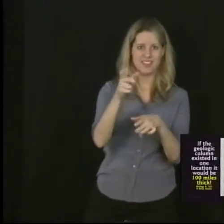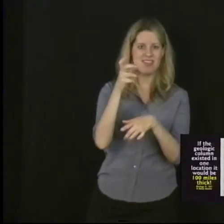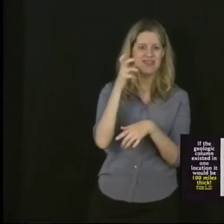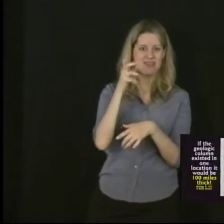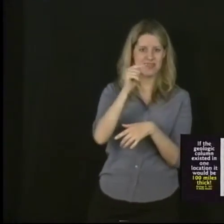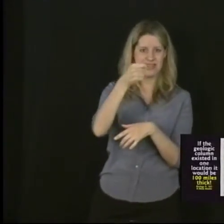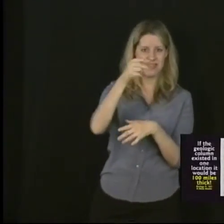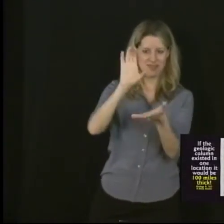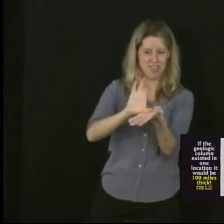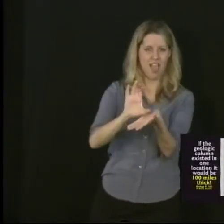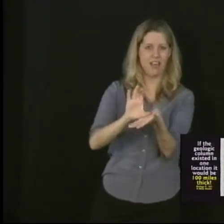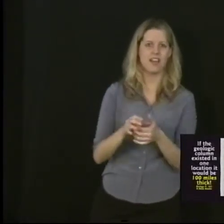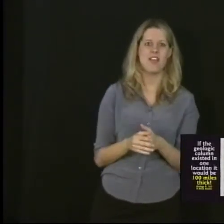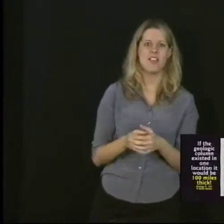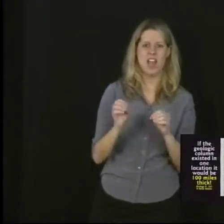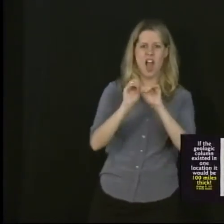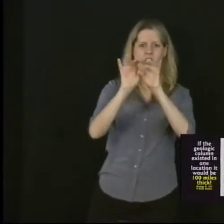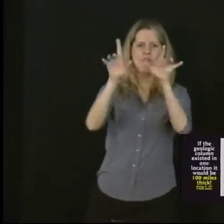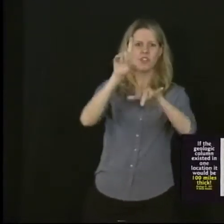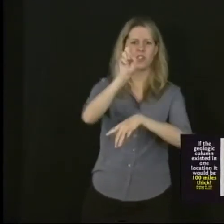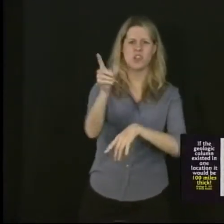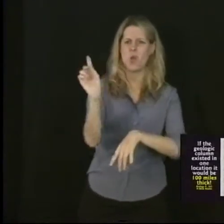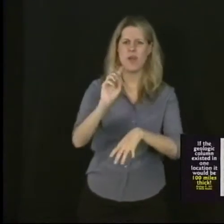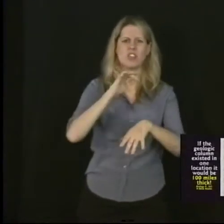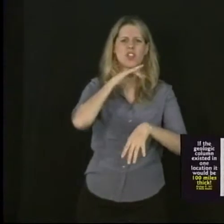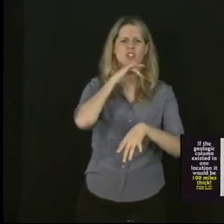And the obvious question would be, where's all this dirt coming from?"